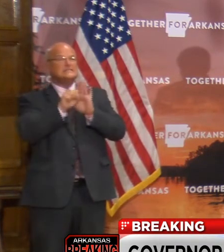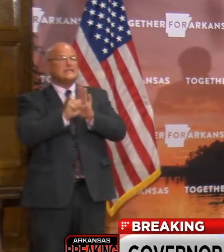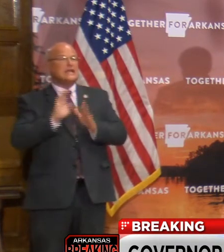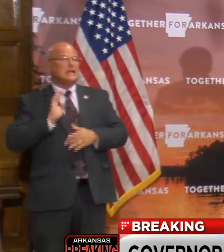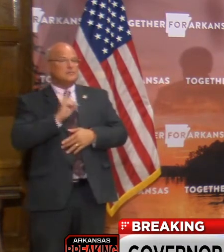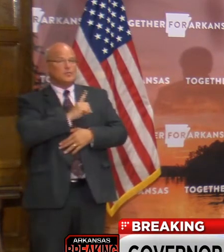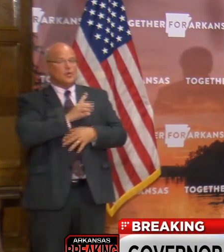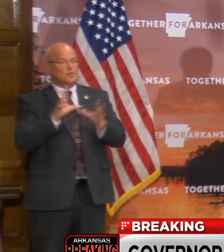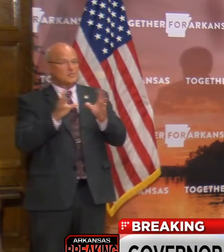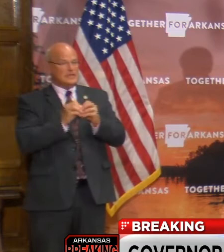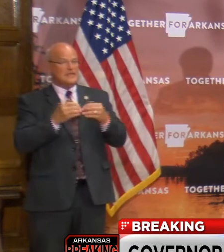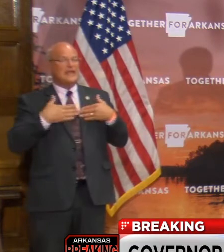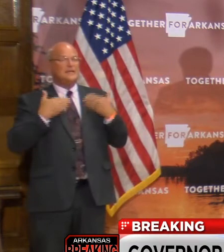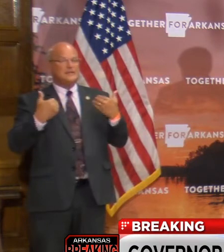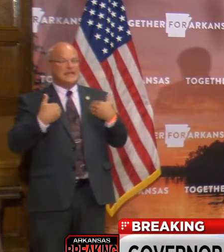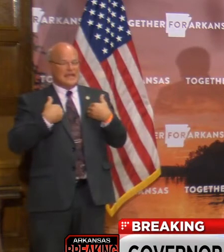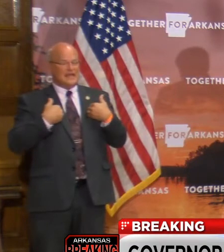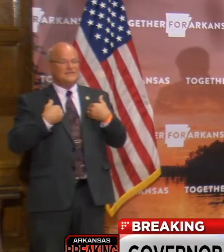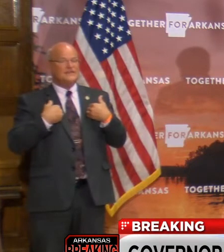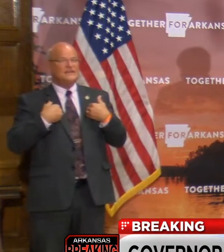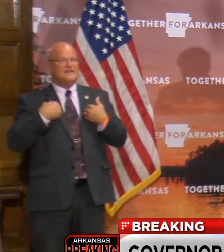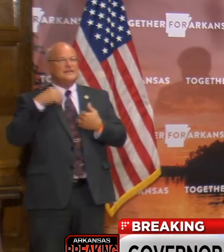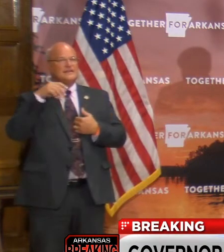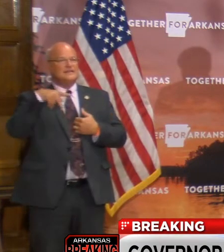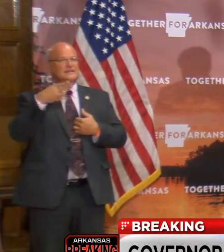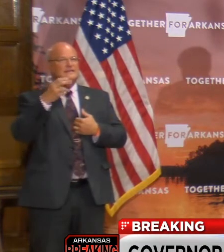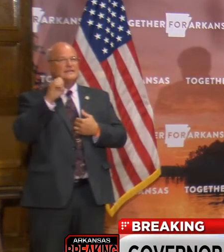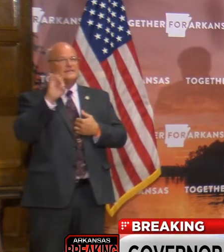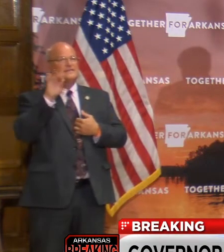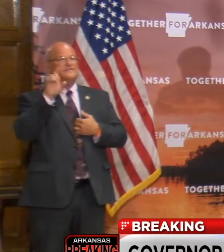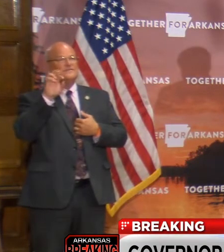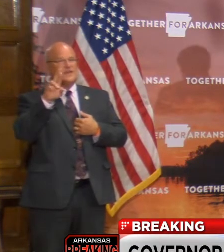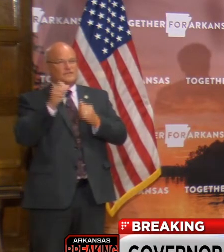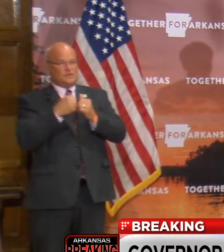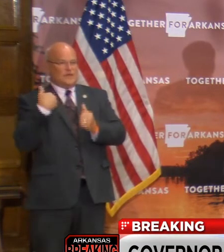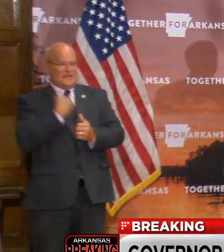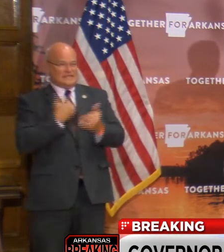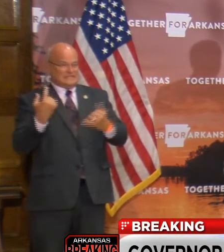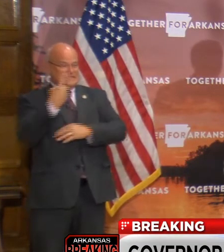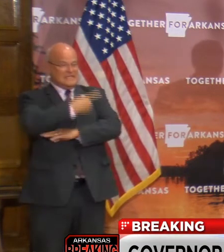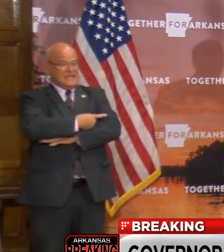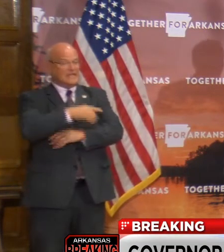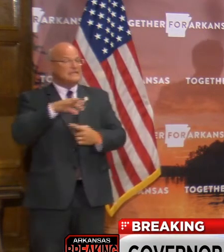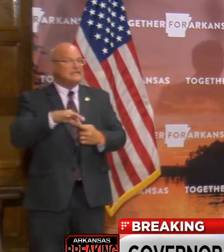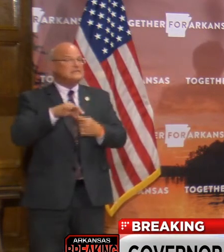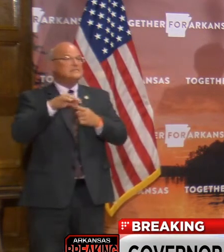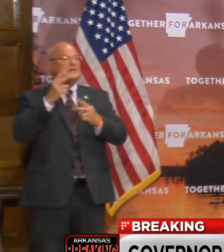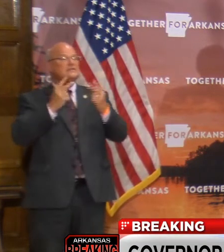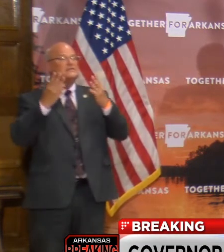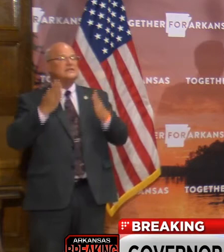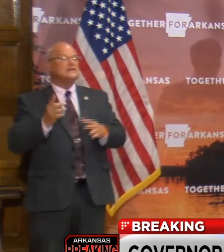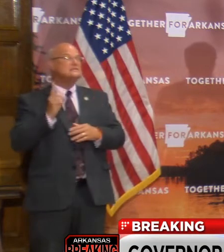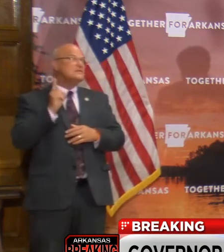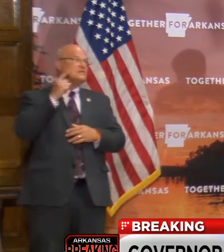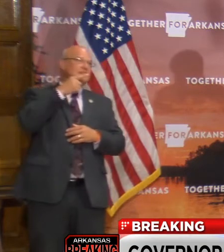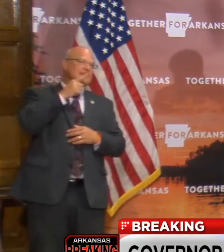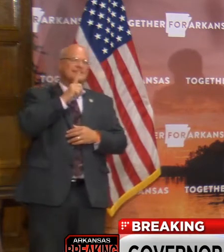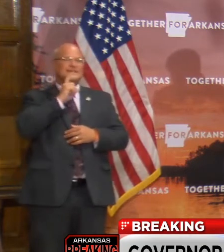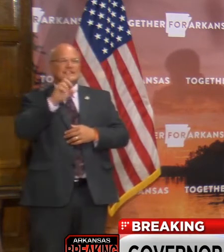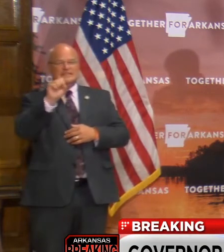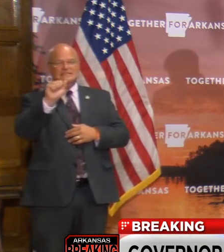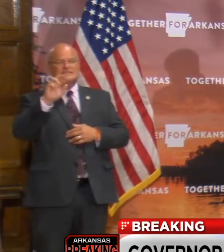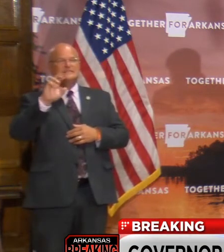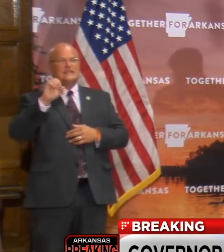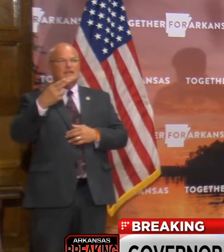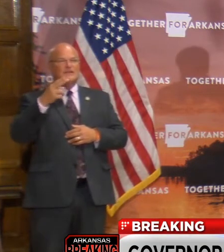but glad to have Dr. Pfeffer here today. And then also a special guest over there is Sarah